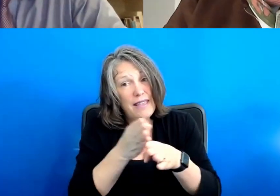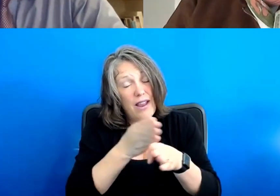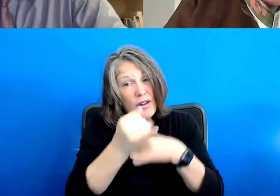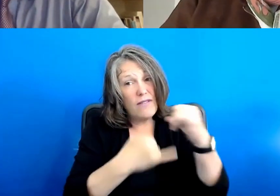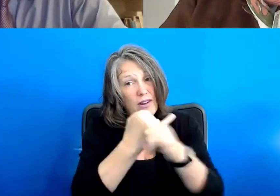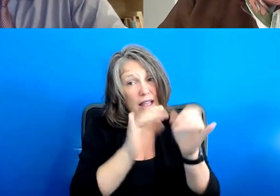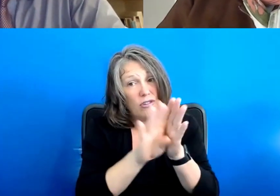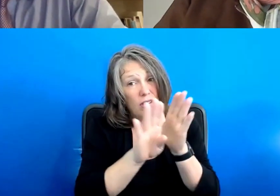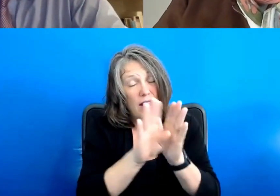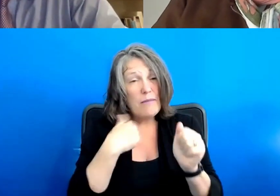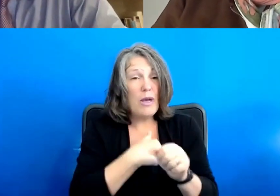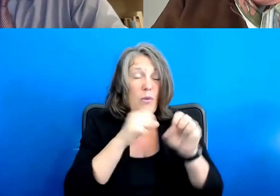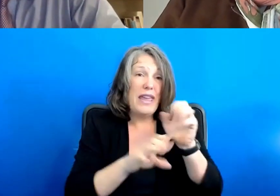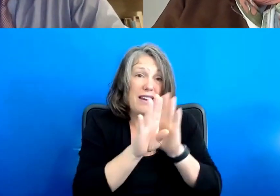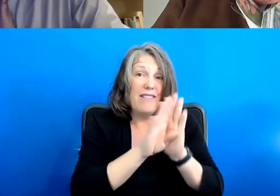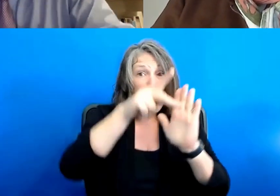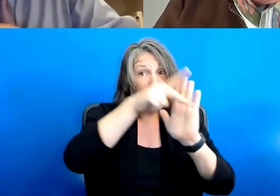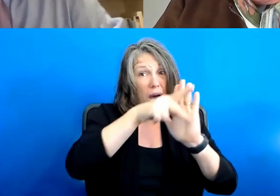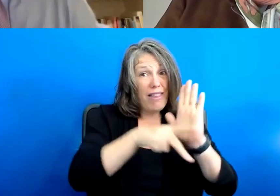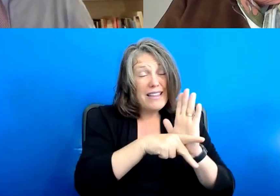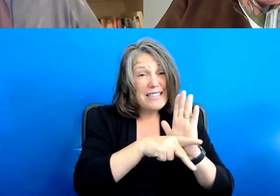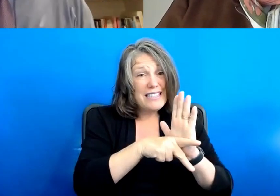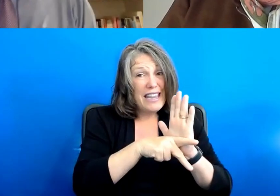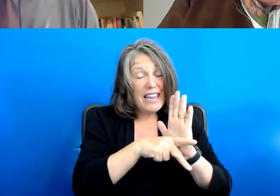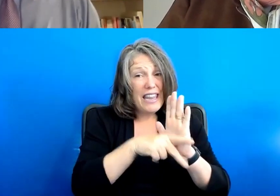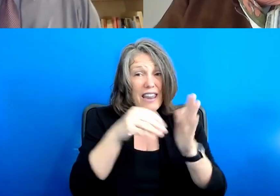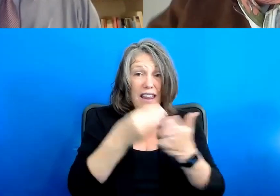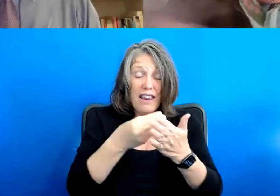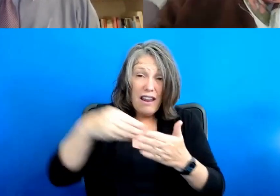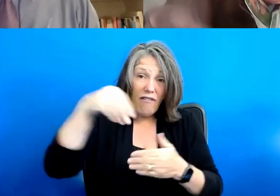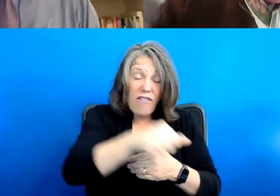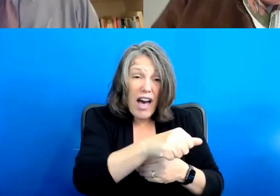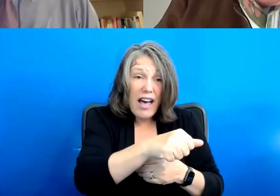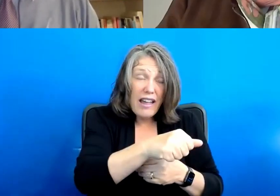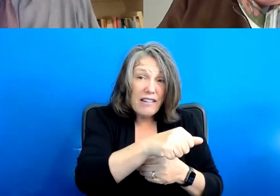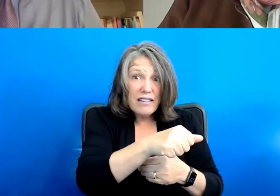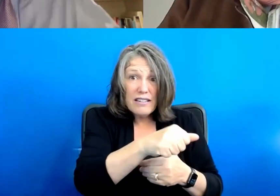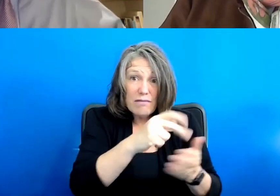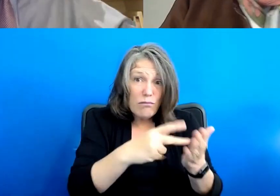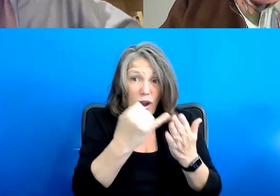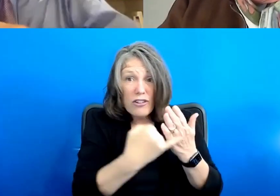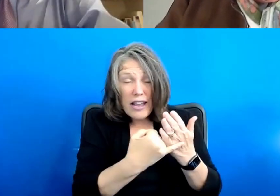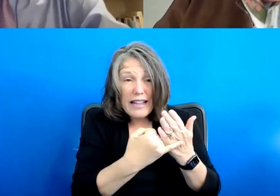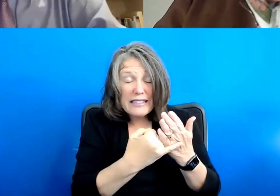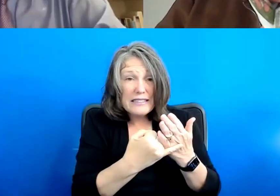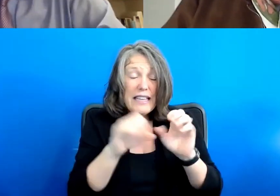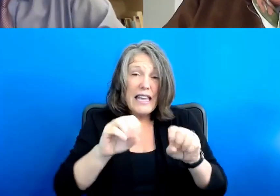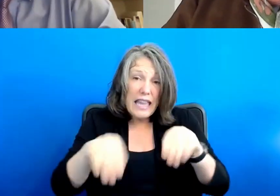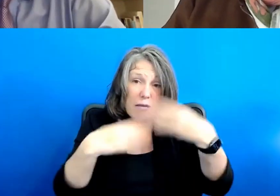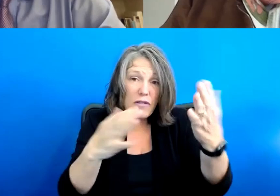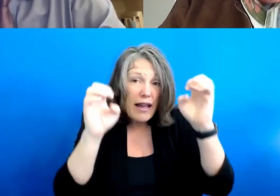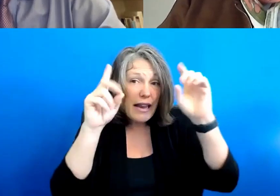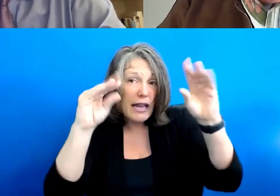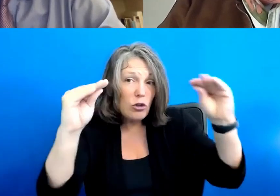international development, we can develop policies. We can fund economically, funded projects or whatever. We can provide the